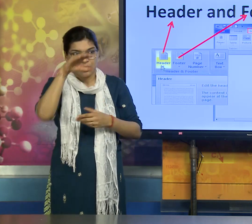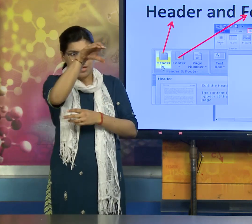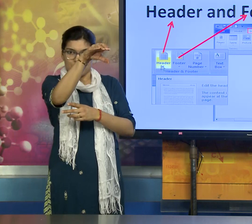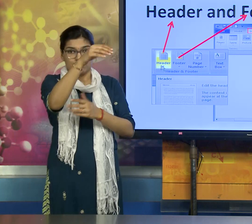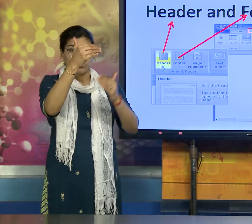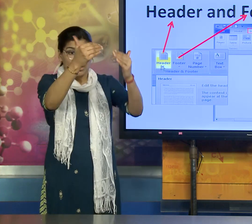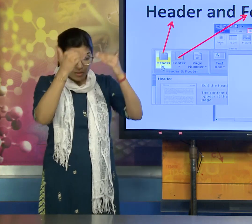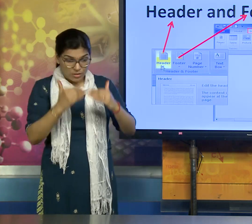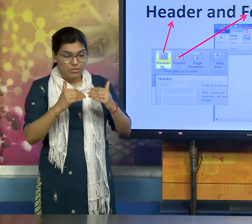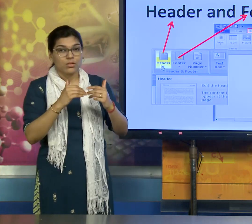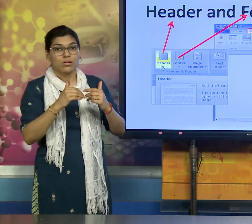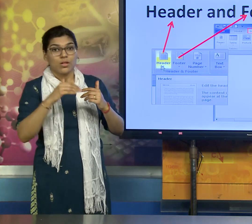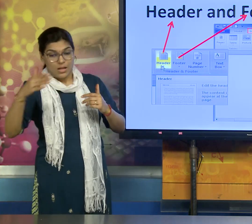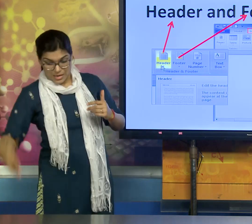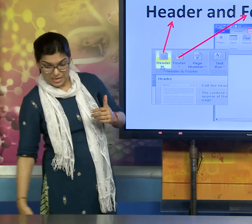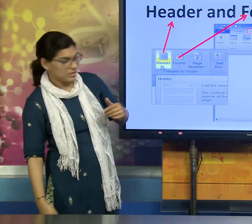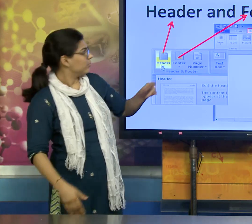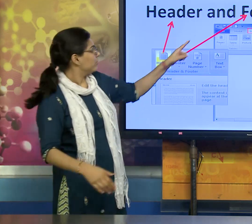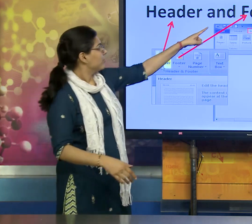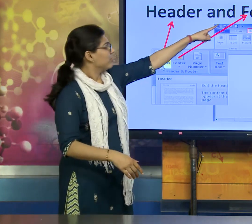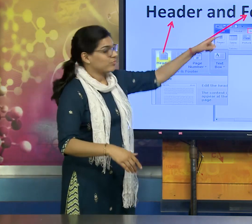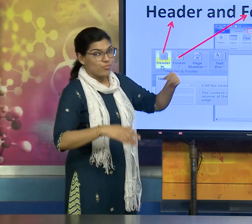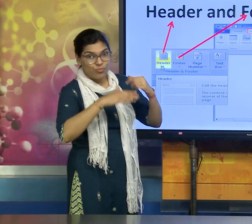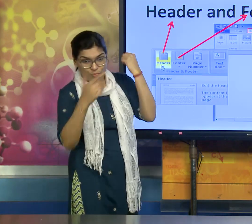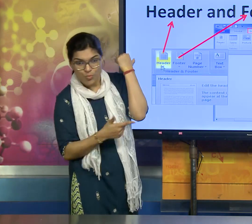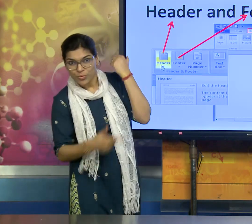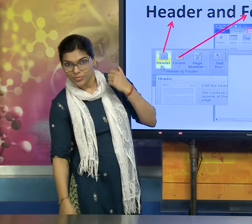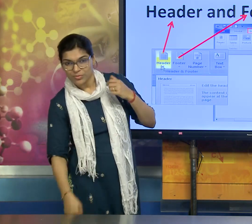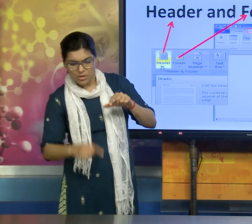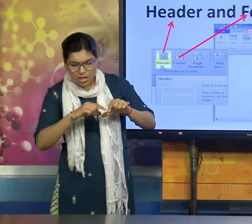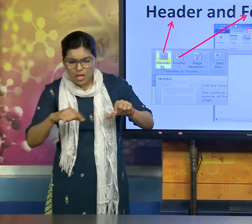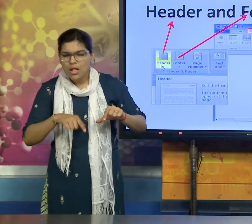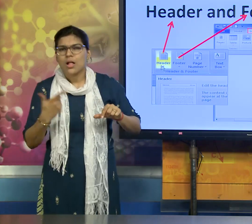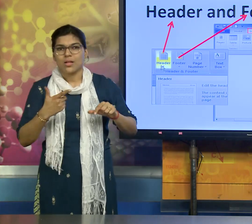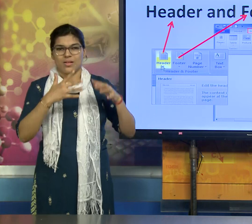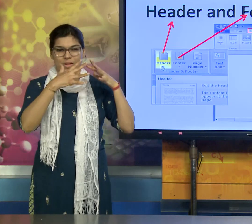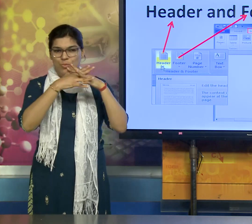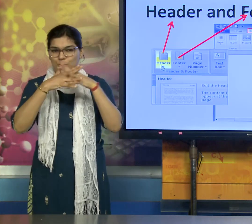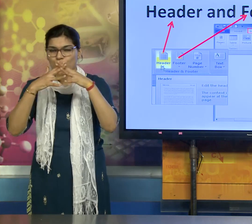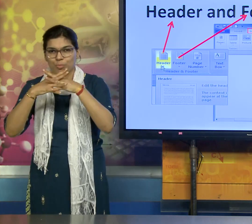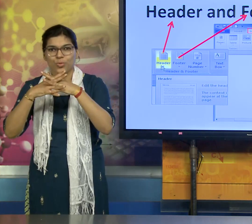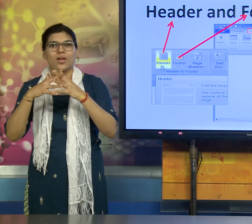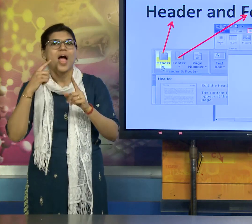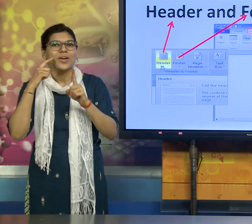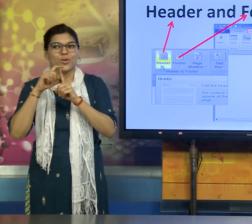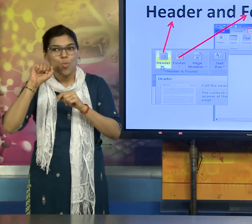last, in header you will see company name, number, phone number, and in last you will